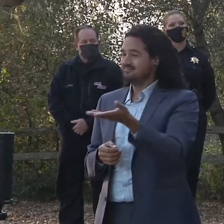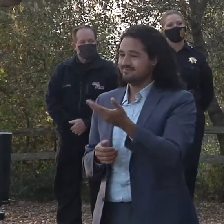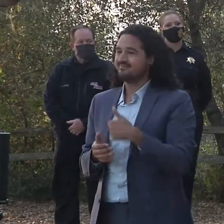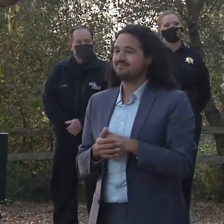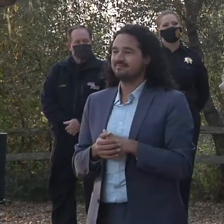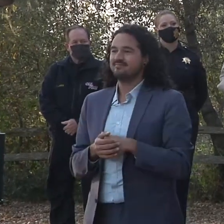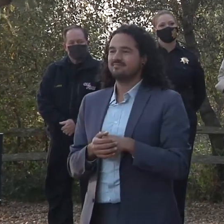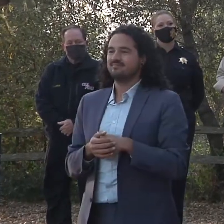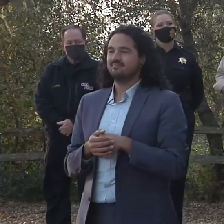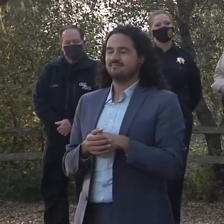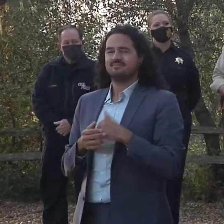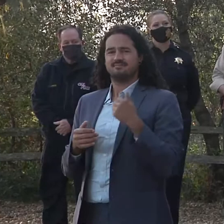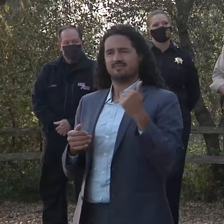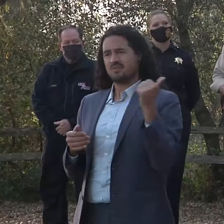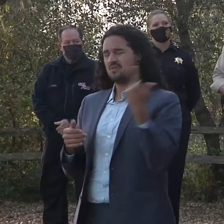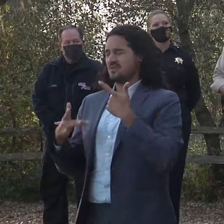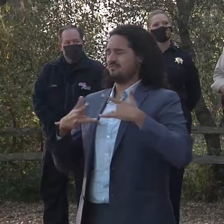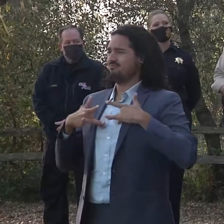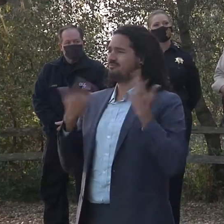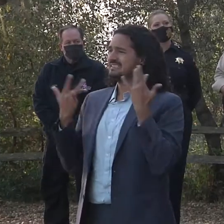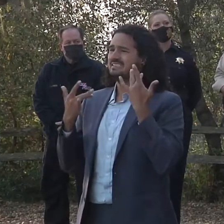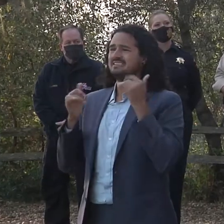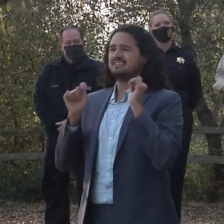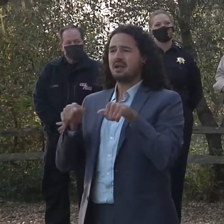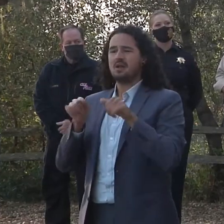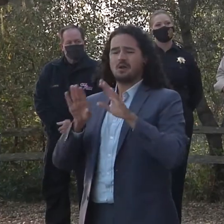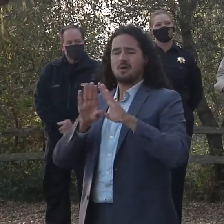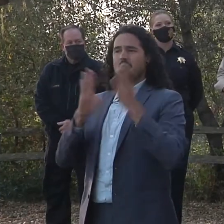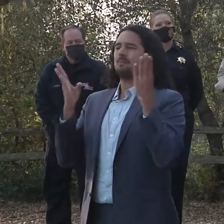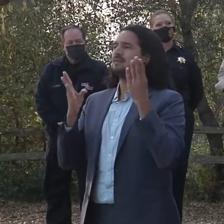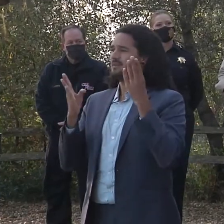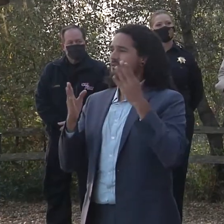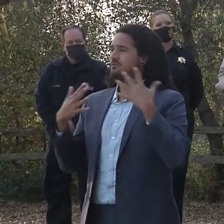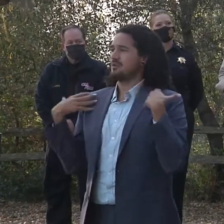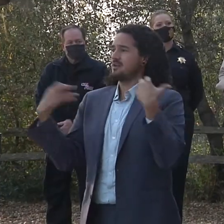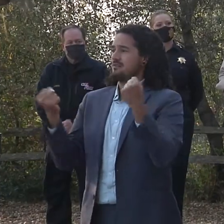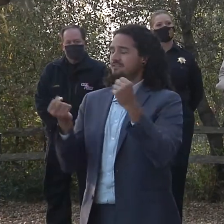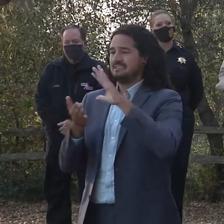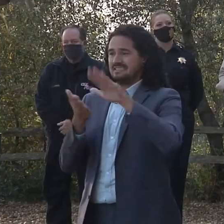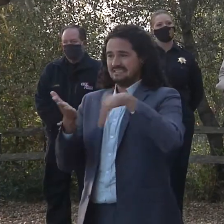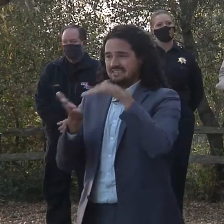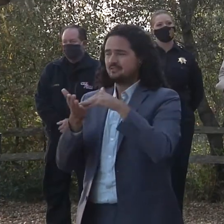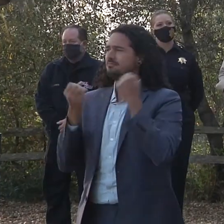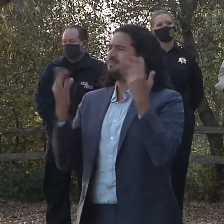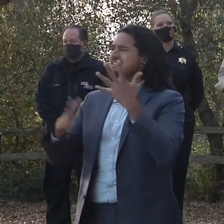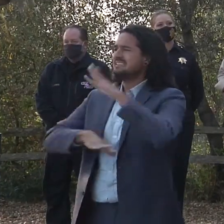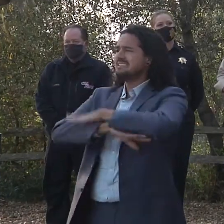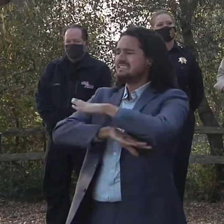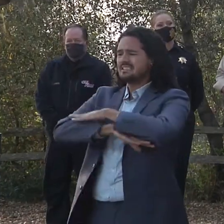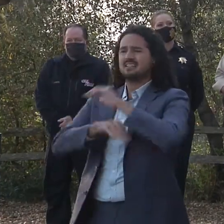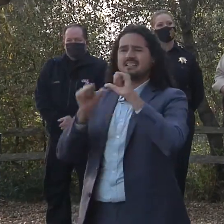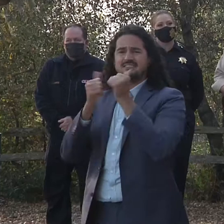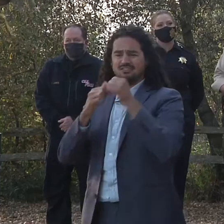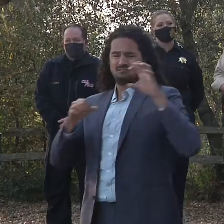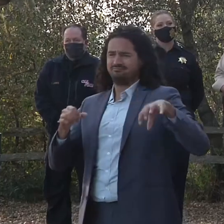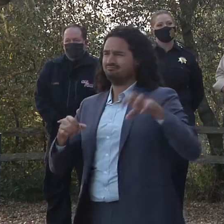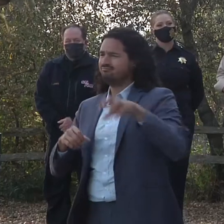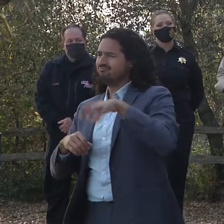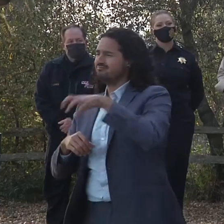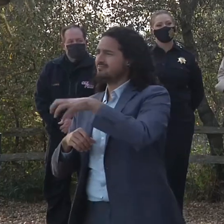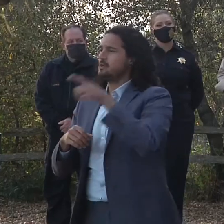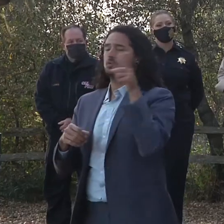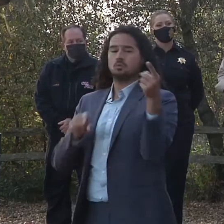a multi-jurisdiction, multi-agency, one-stop center for people who have been impacted by the fire so that they can begin the recovery